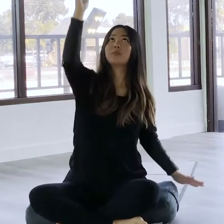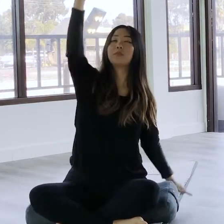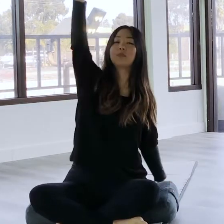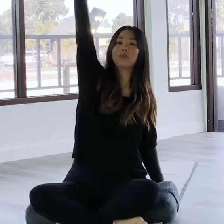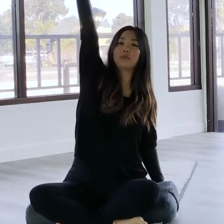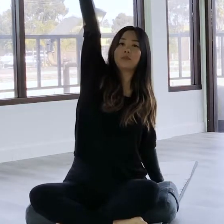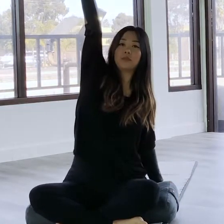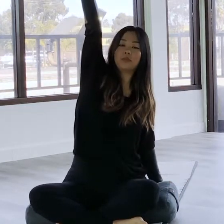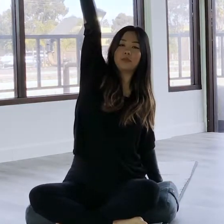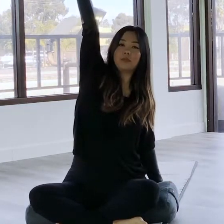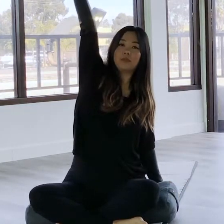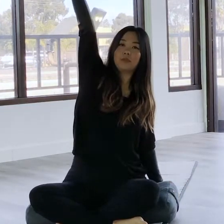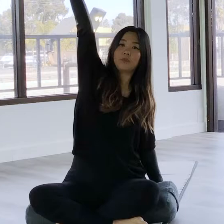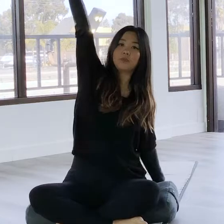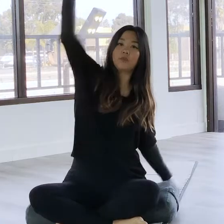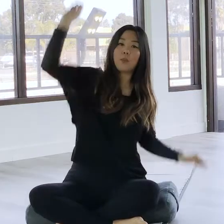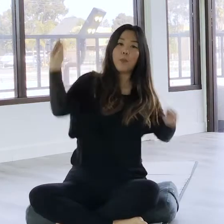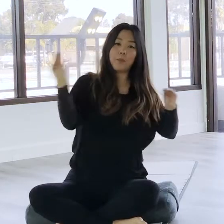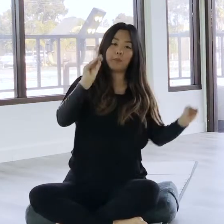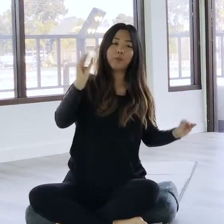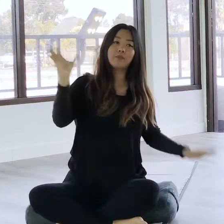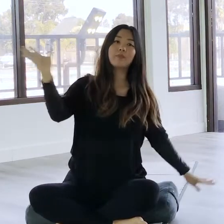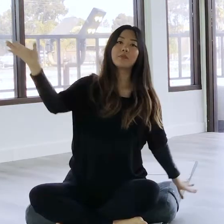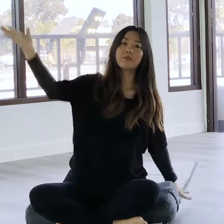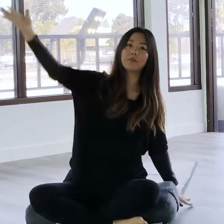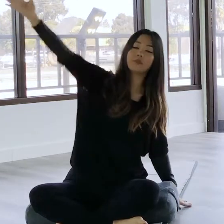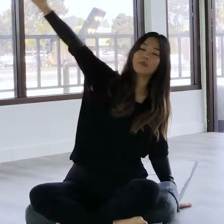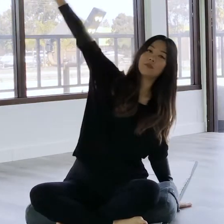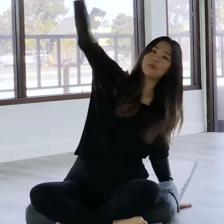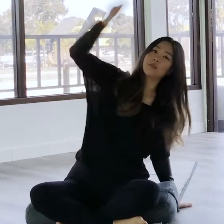And on your exhale, we're just going to move to the side.